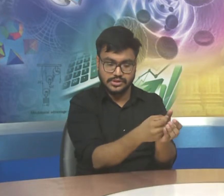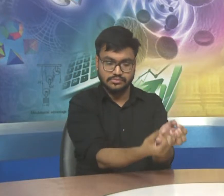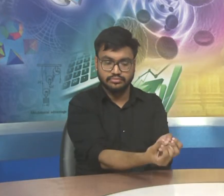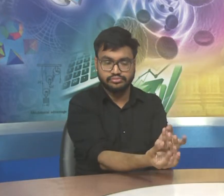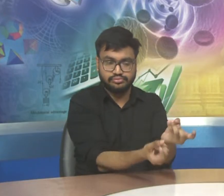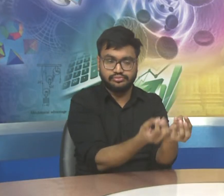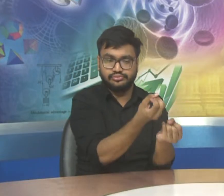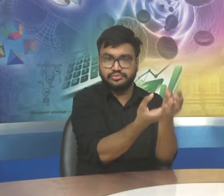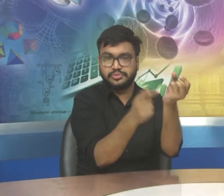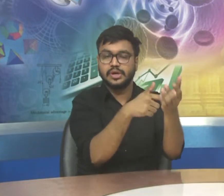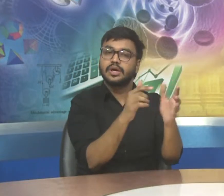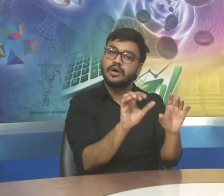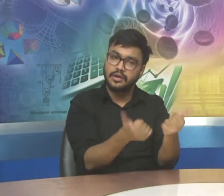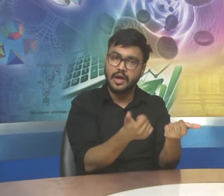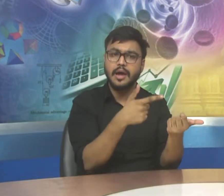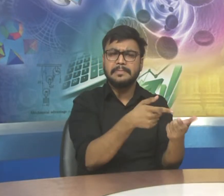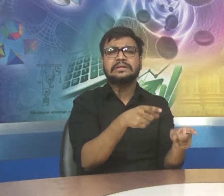to cook the food,